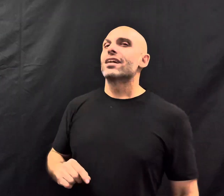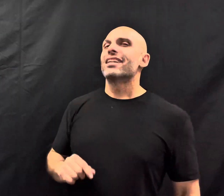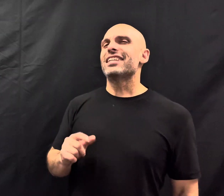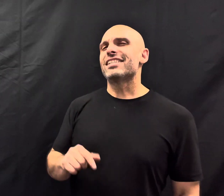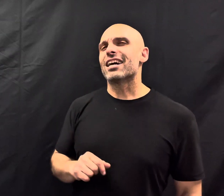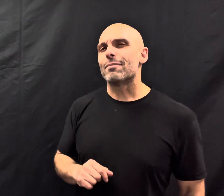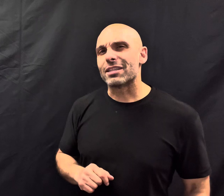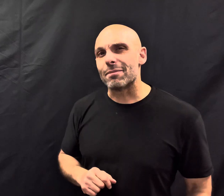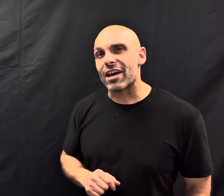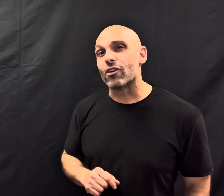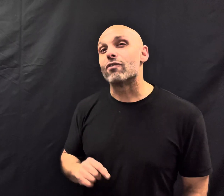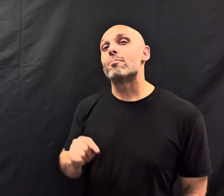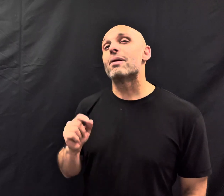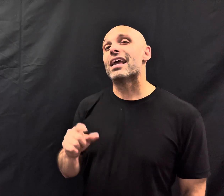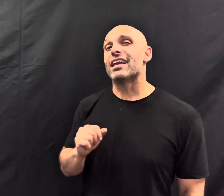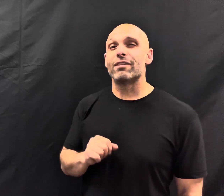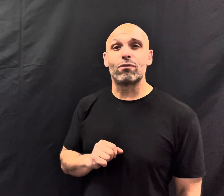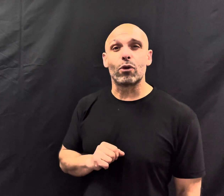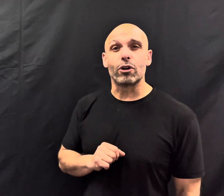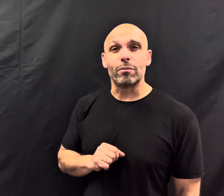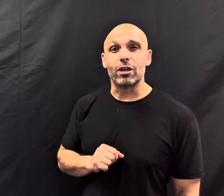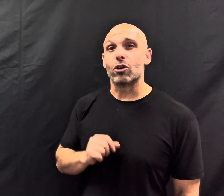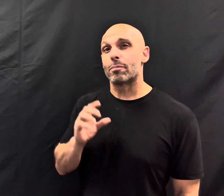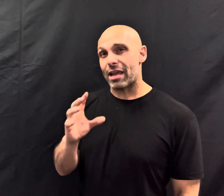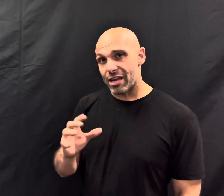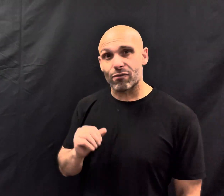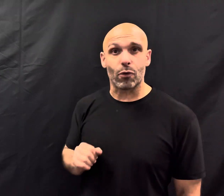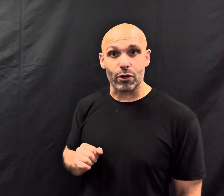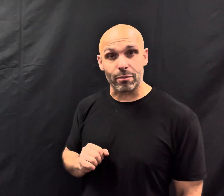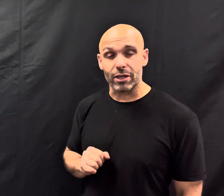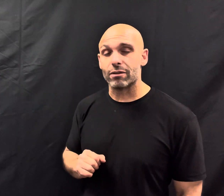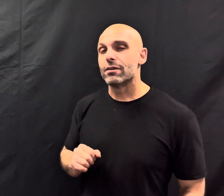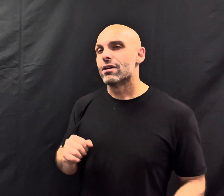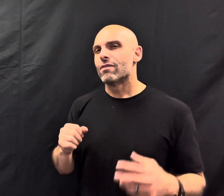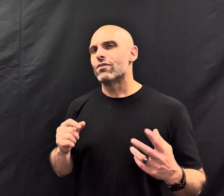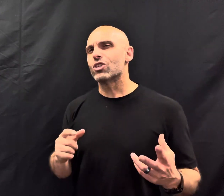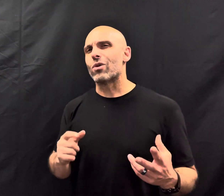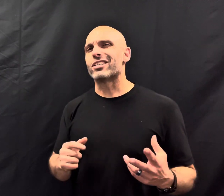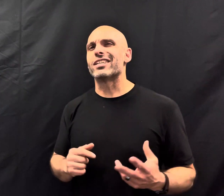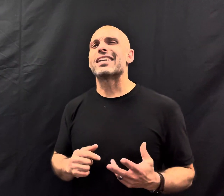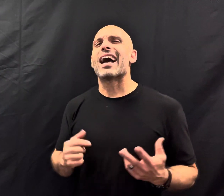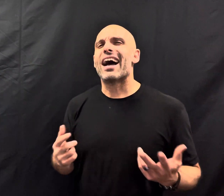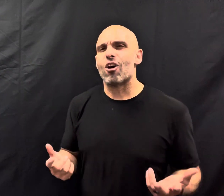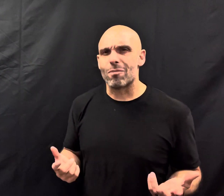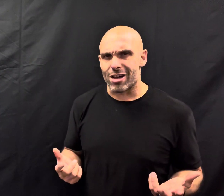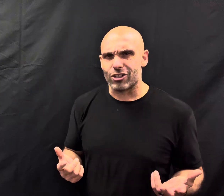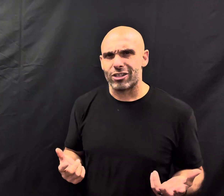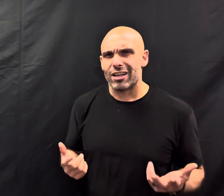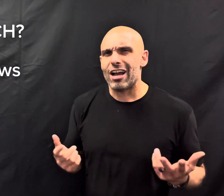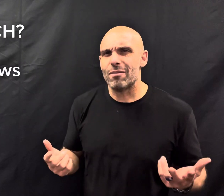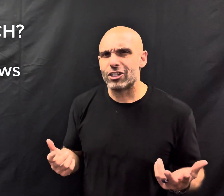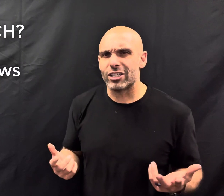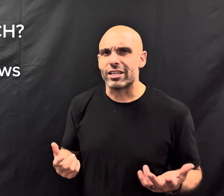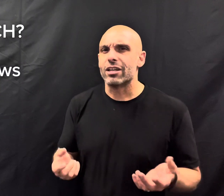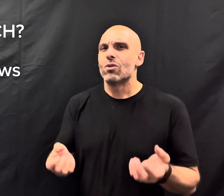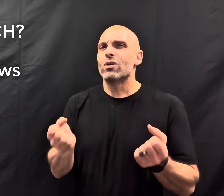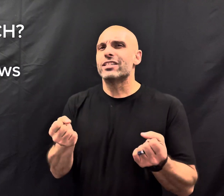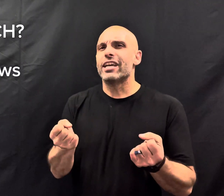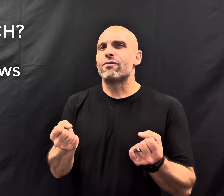Let's talk about the matter of paying for your bill or paying for your meal. First question is, how much? How much is it? We're gonna take fists